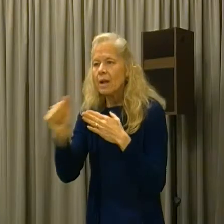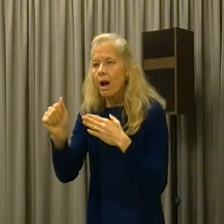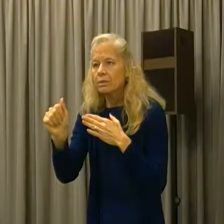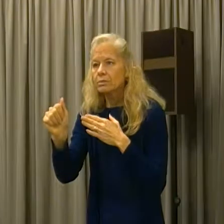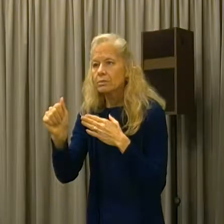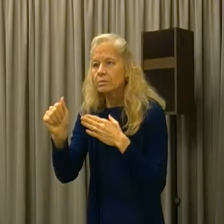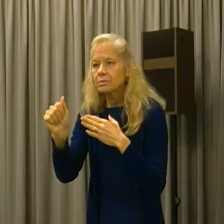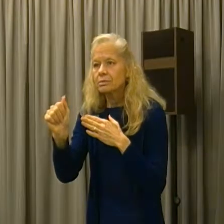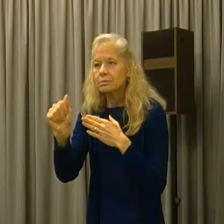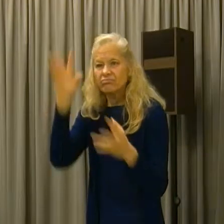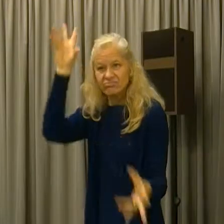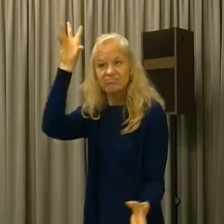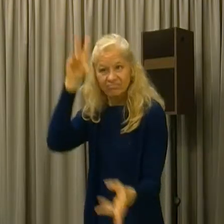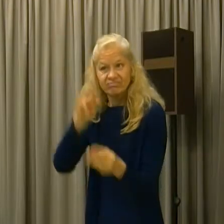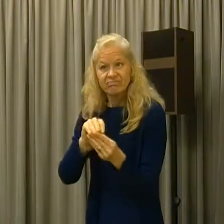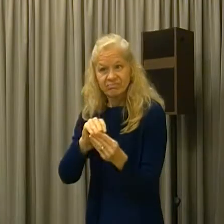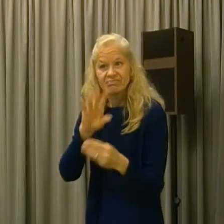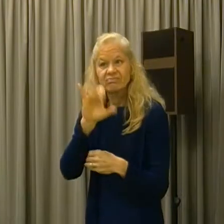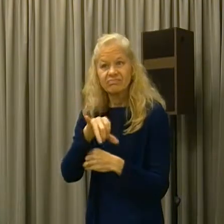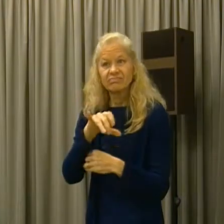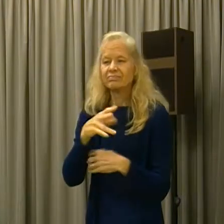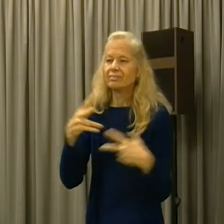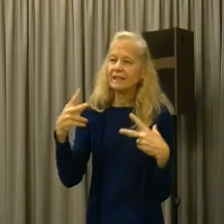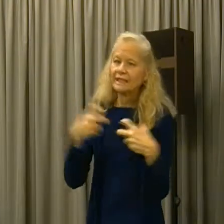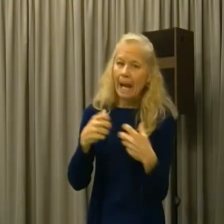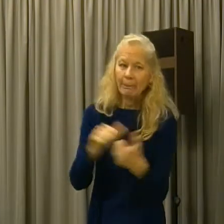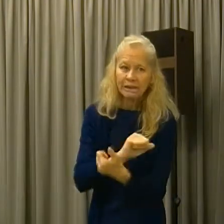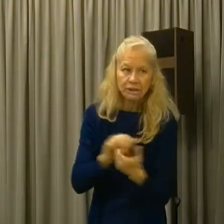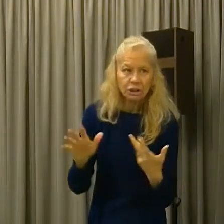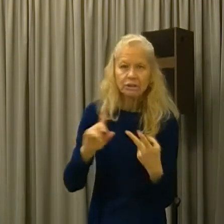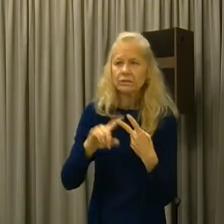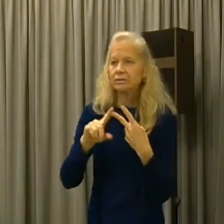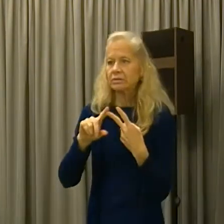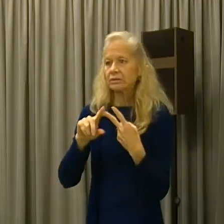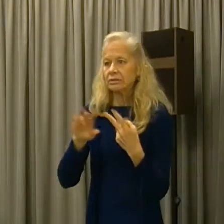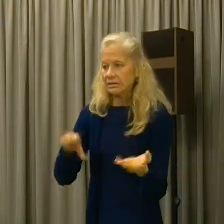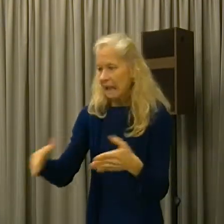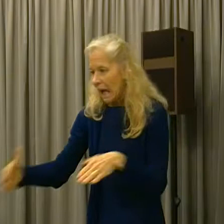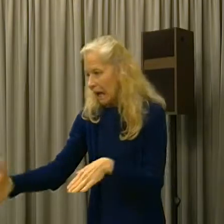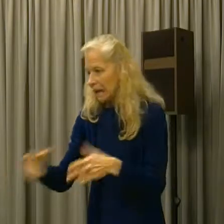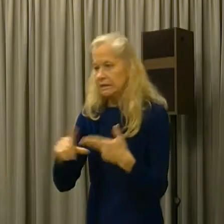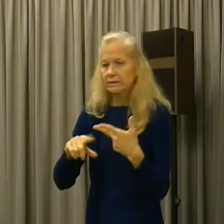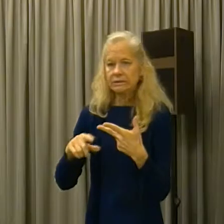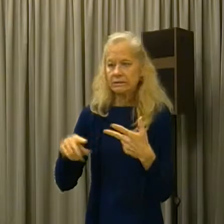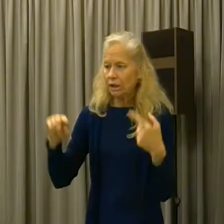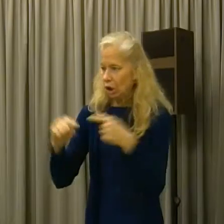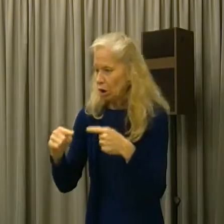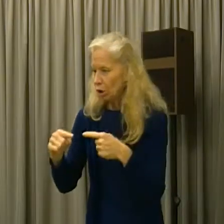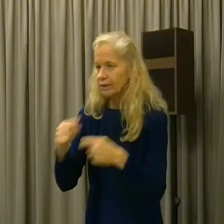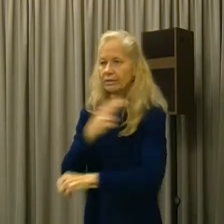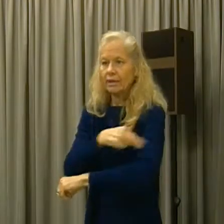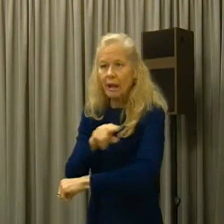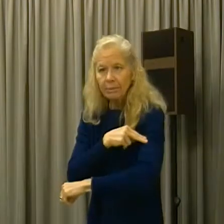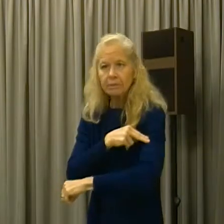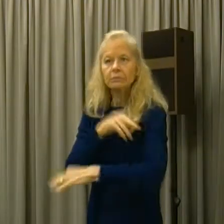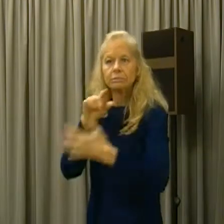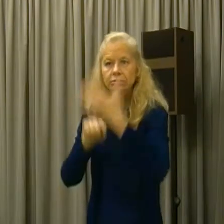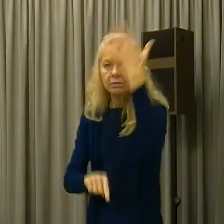Many jails in, around the country have a designated cell they call the